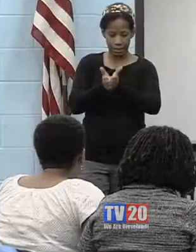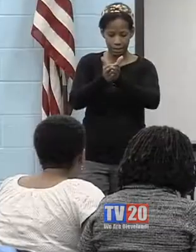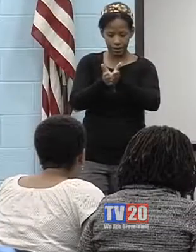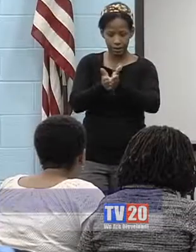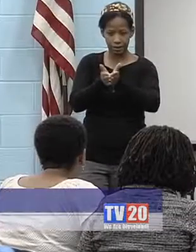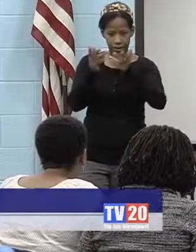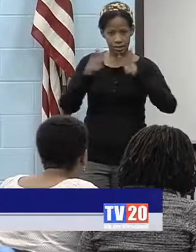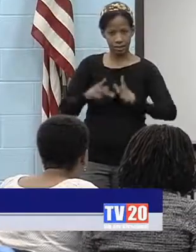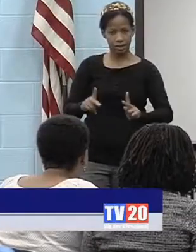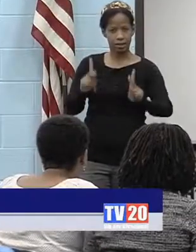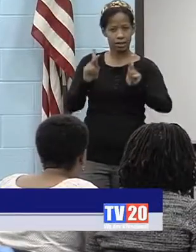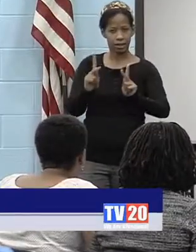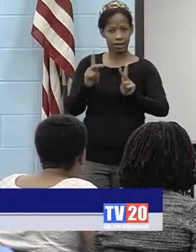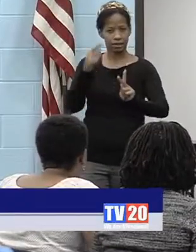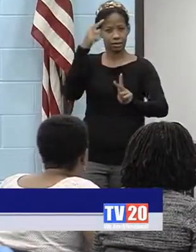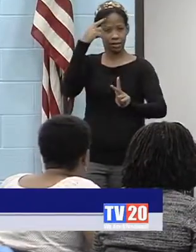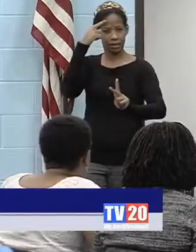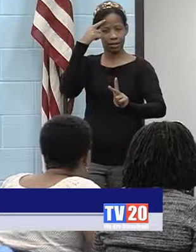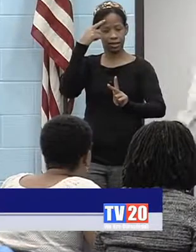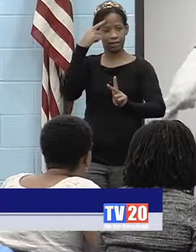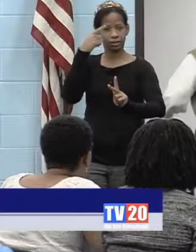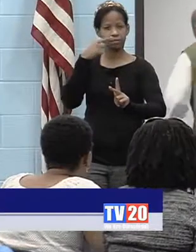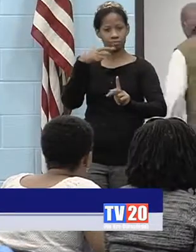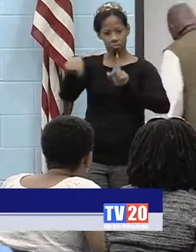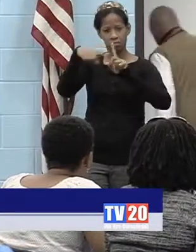let us swear